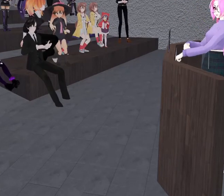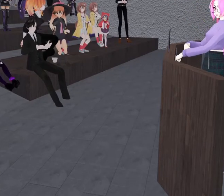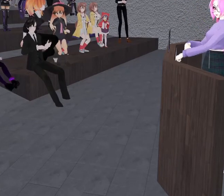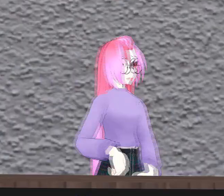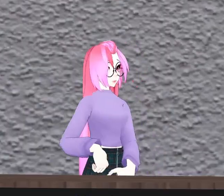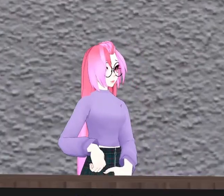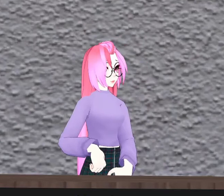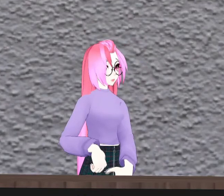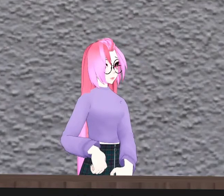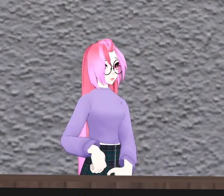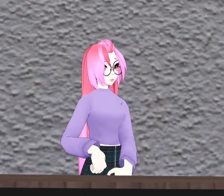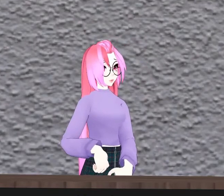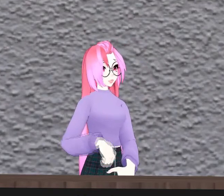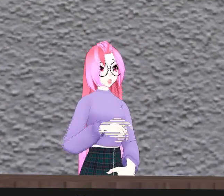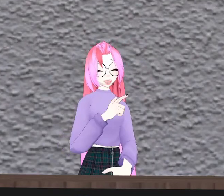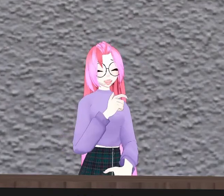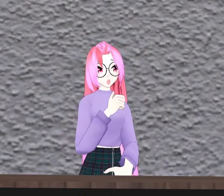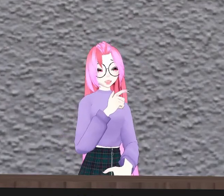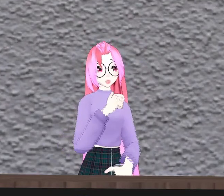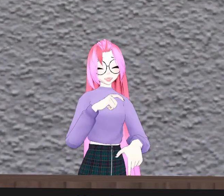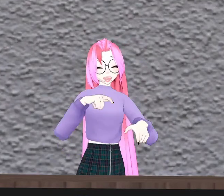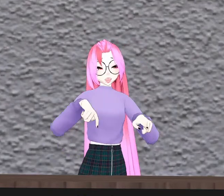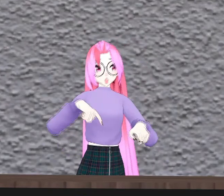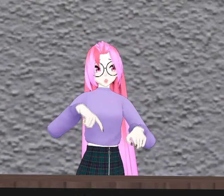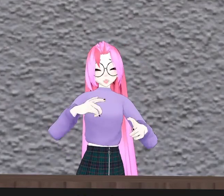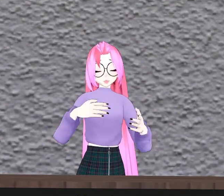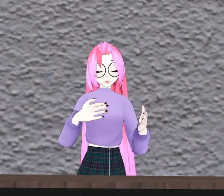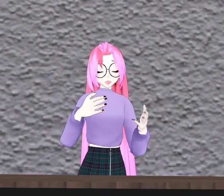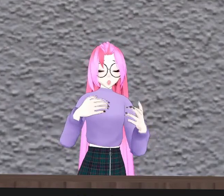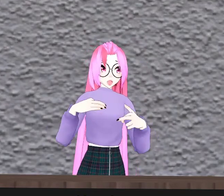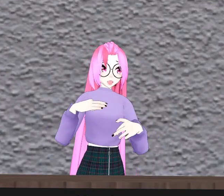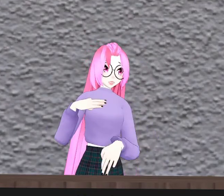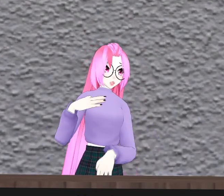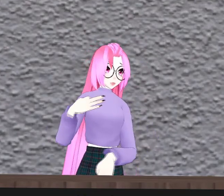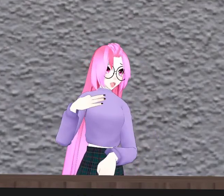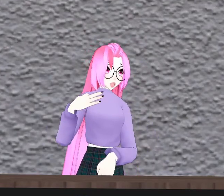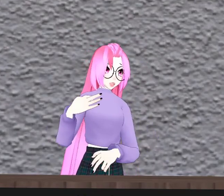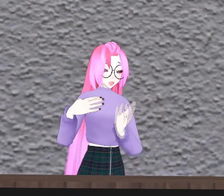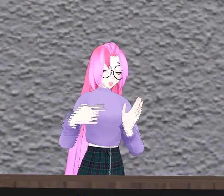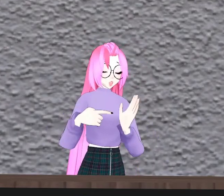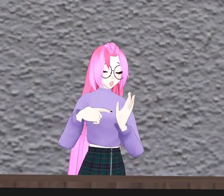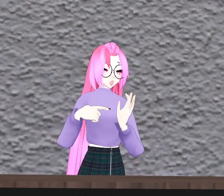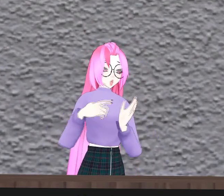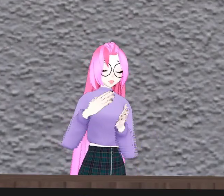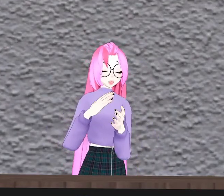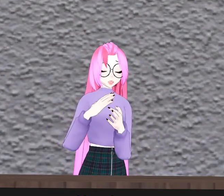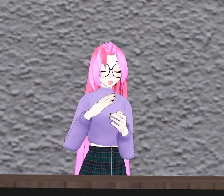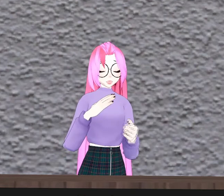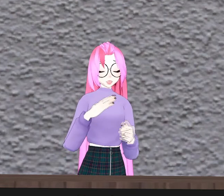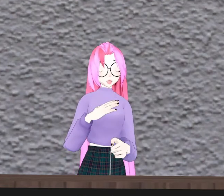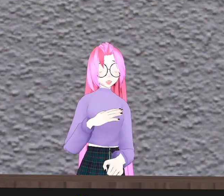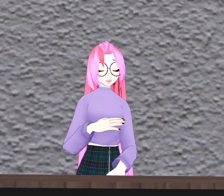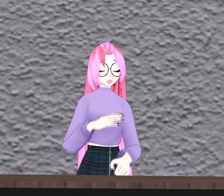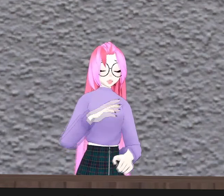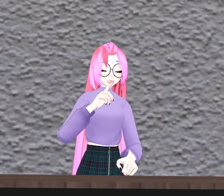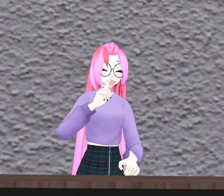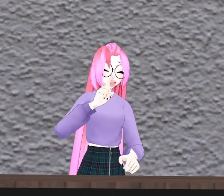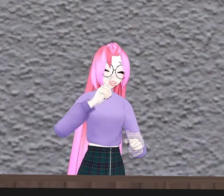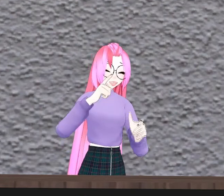Okay. So who here wants to volunteer to show me their stuff and count